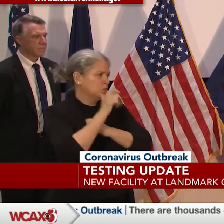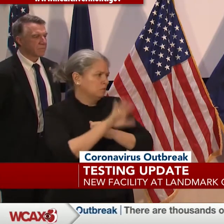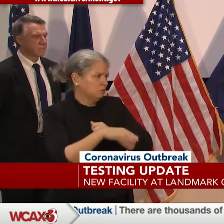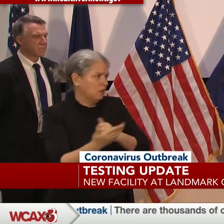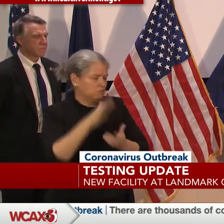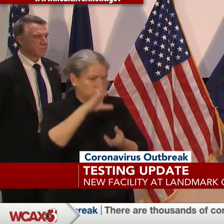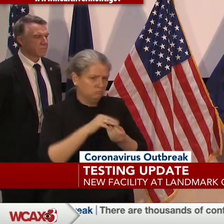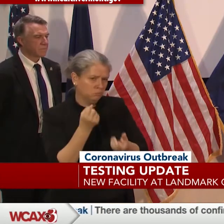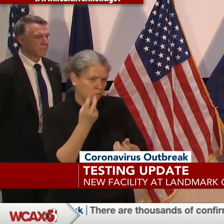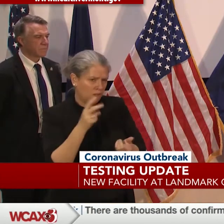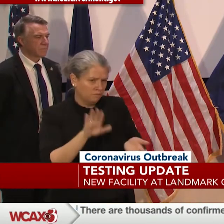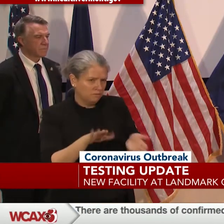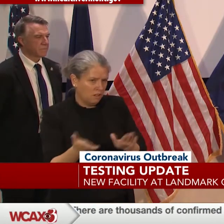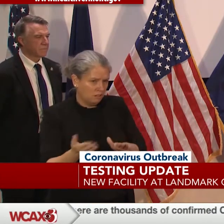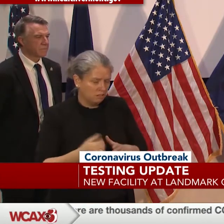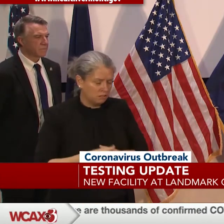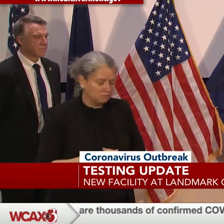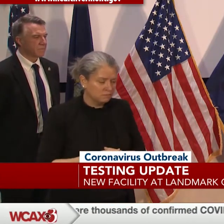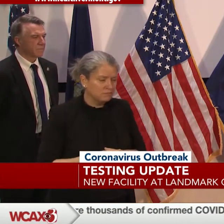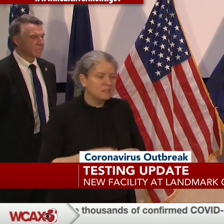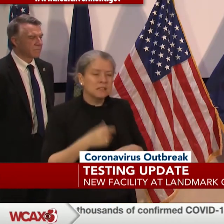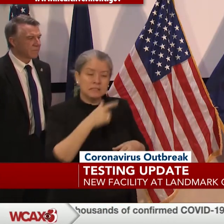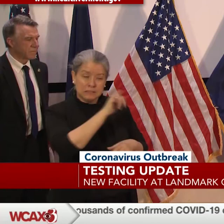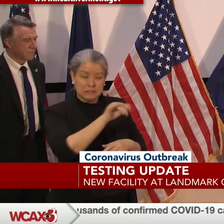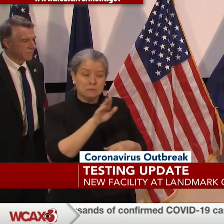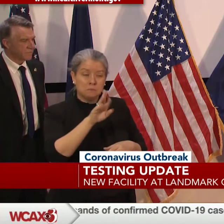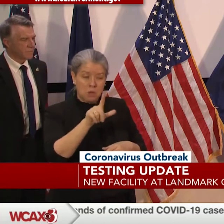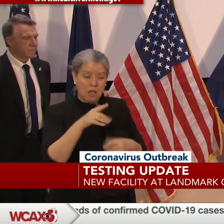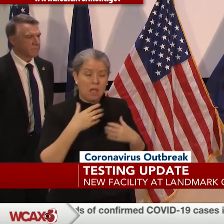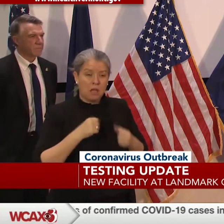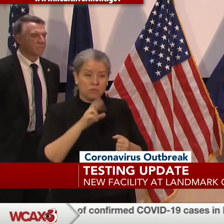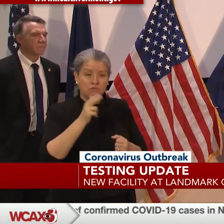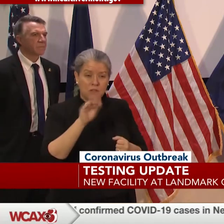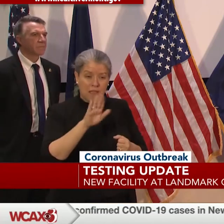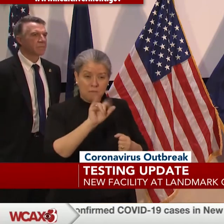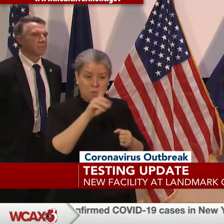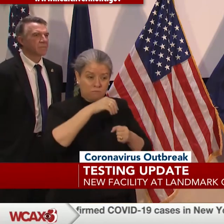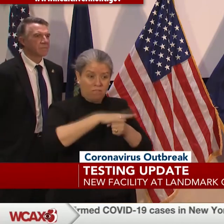We continue to follow the outbreak at Burlington Health and Rehab quite closely.